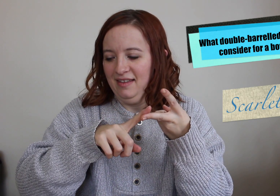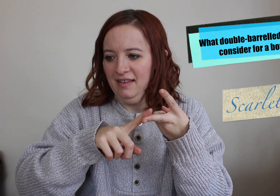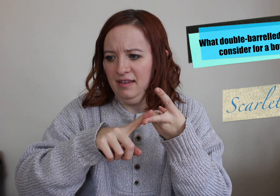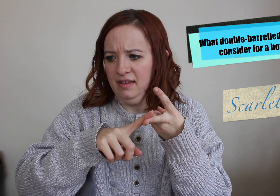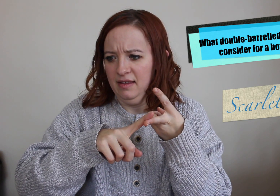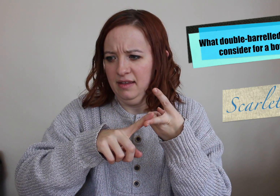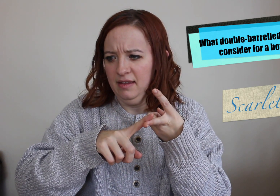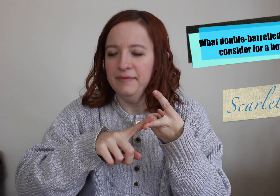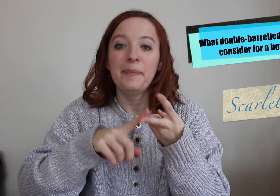and